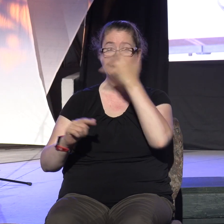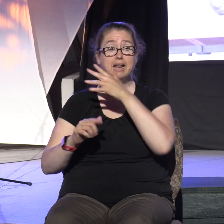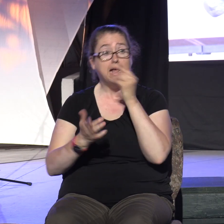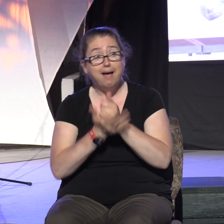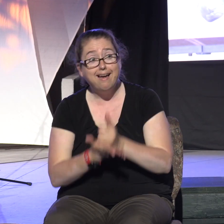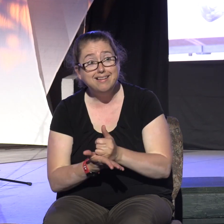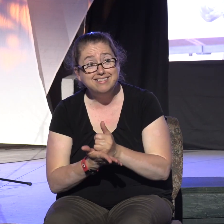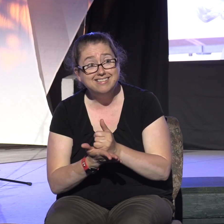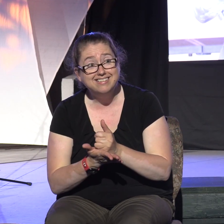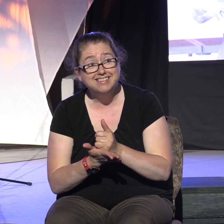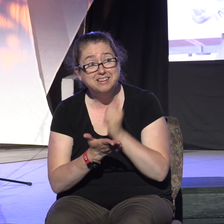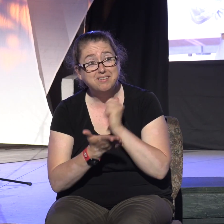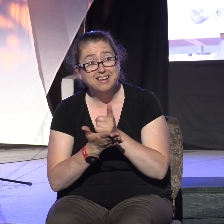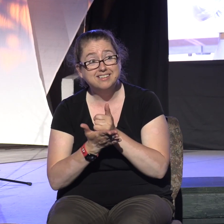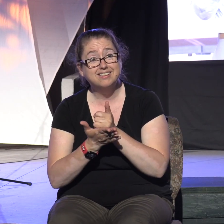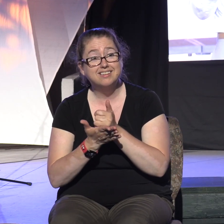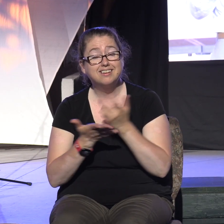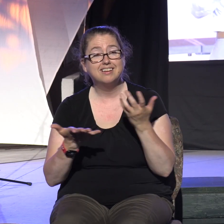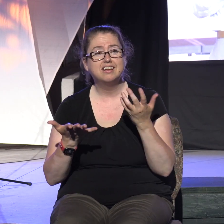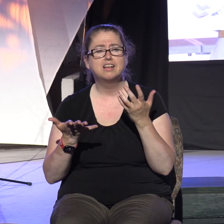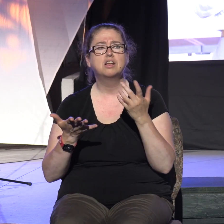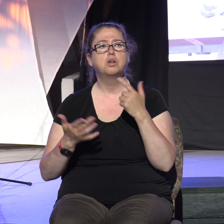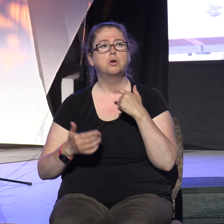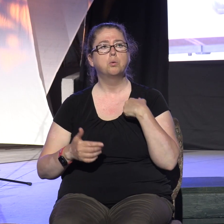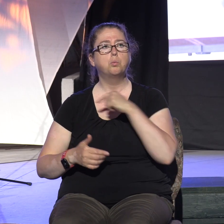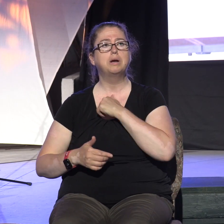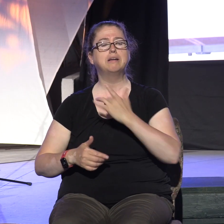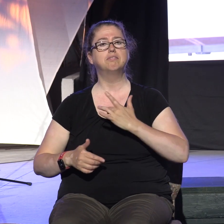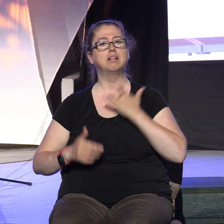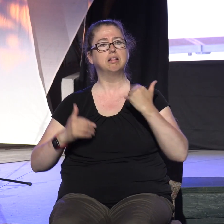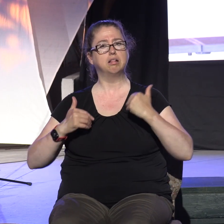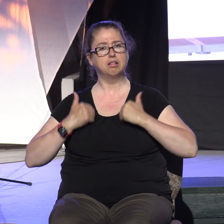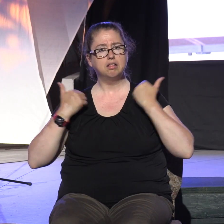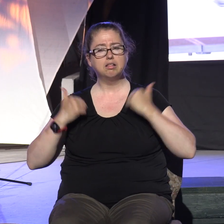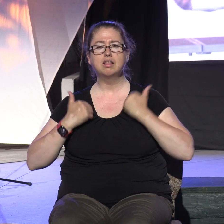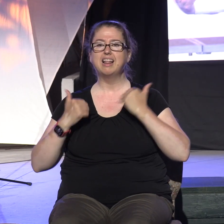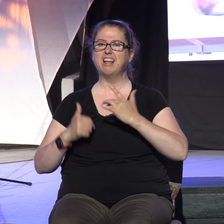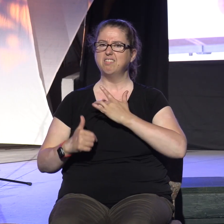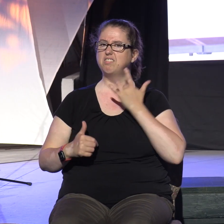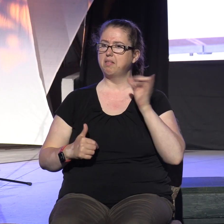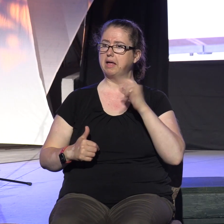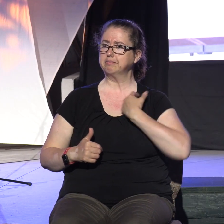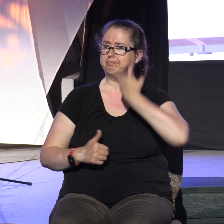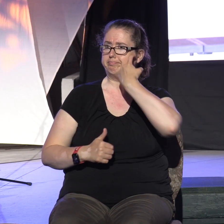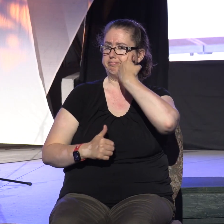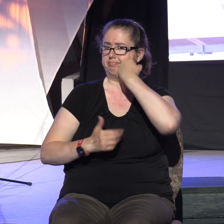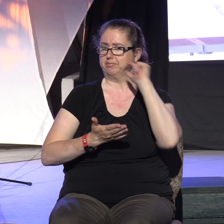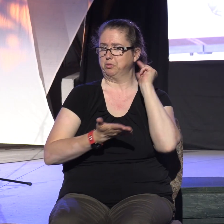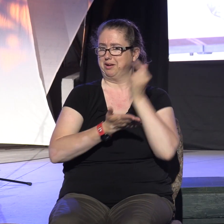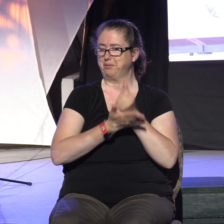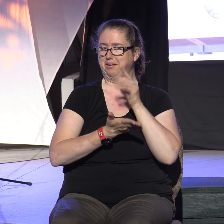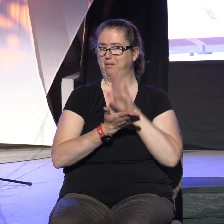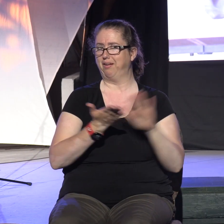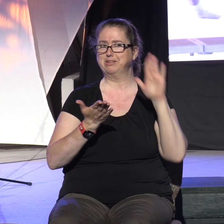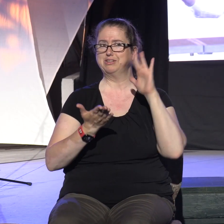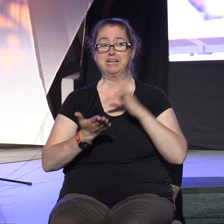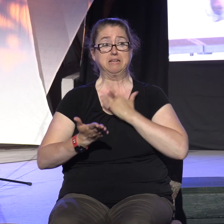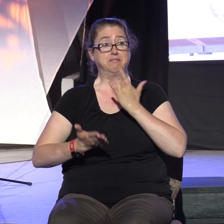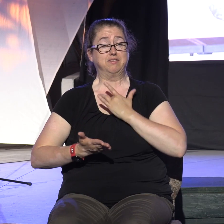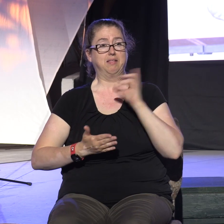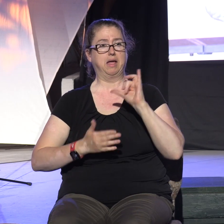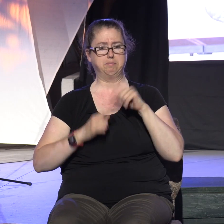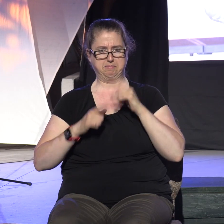but I don't look that way to you. I know I don't when I see you, even though you might say, well, you just